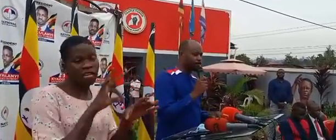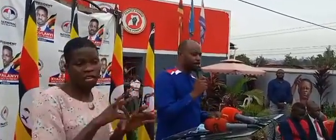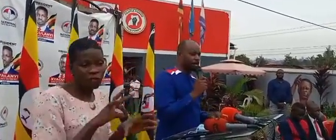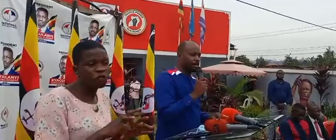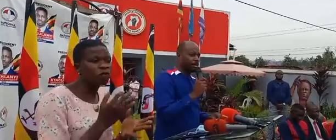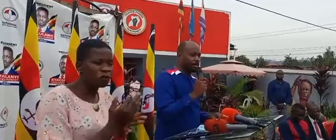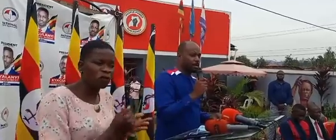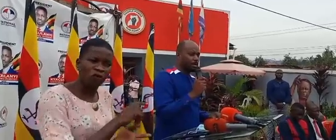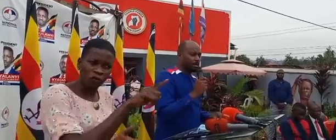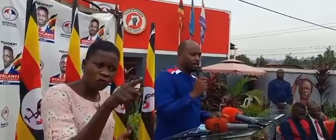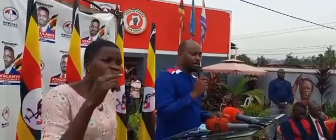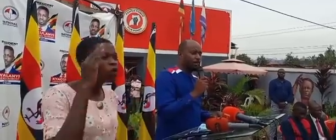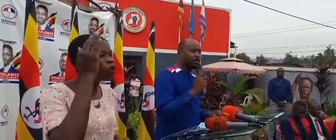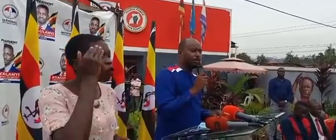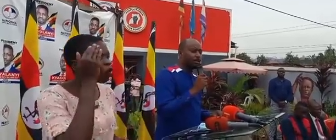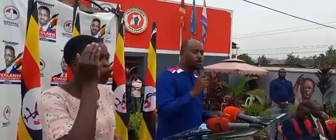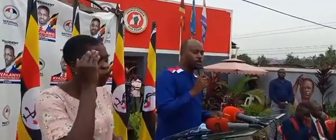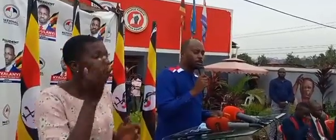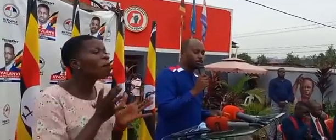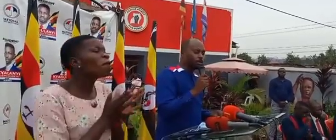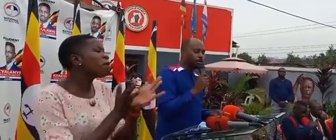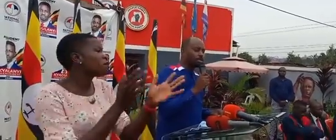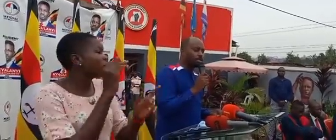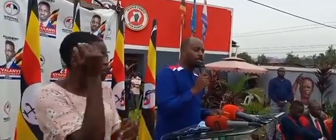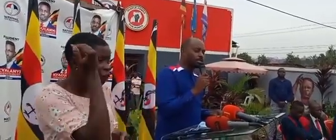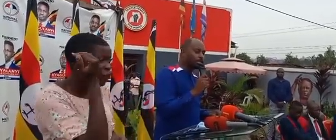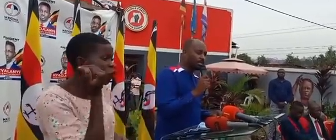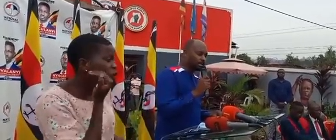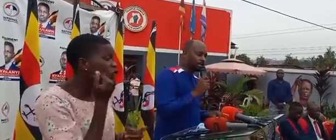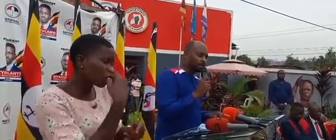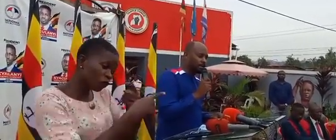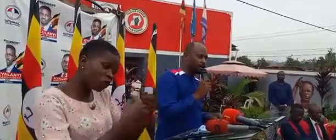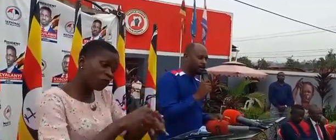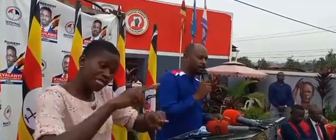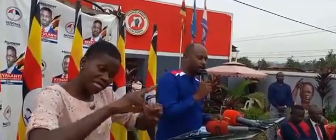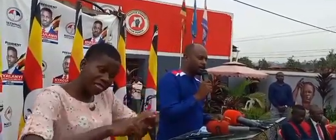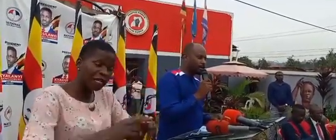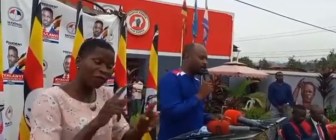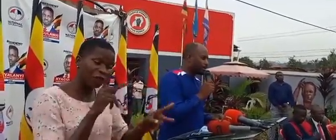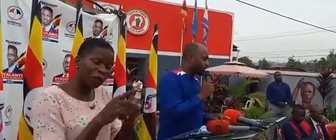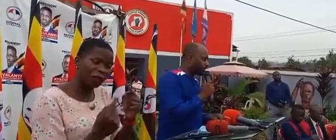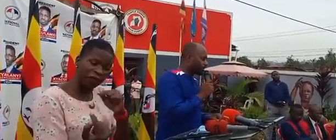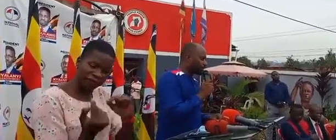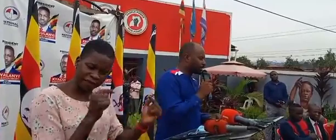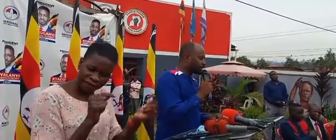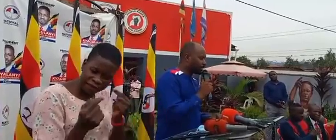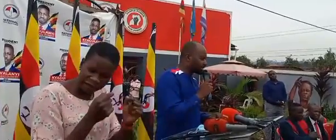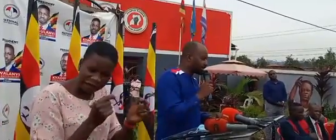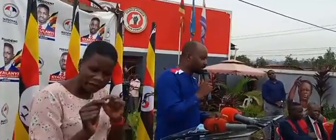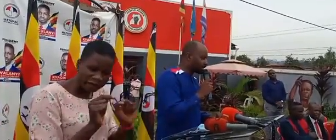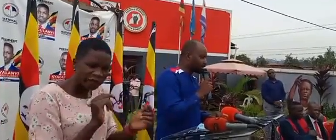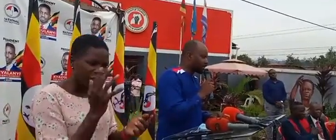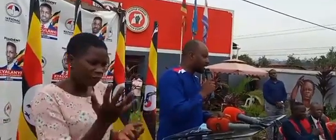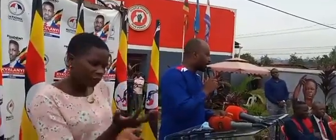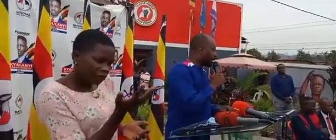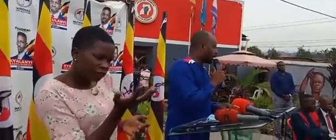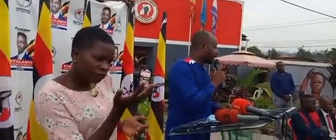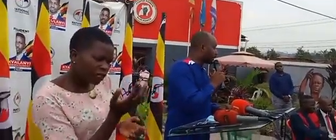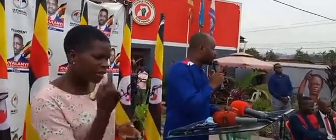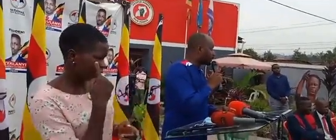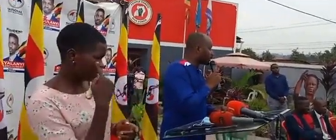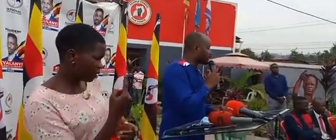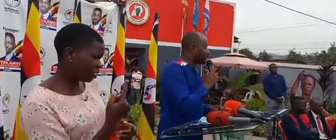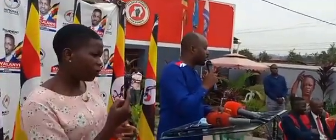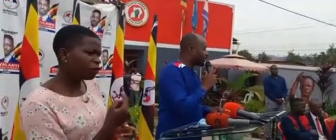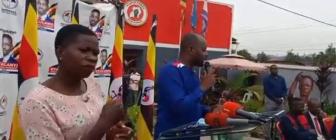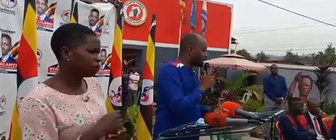know, the public court is still sitting. The public court is still sitting, and we